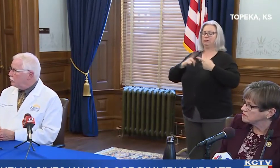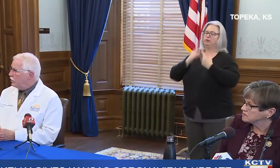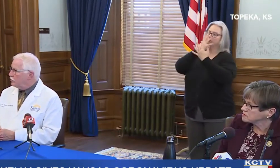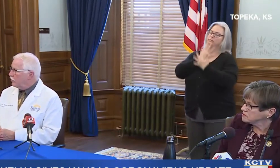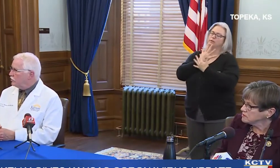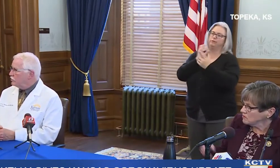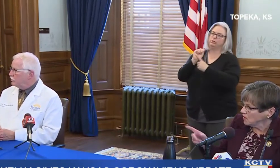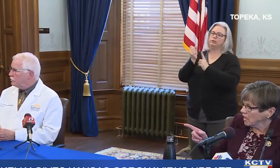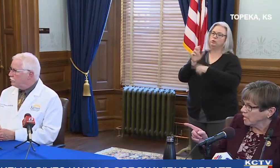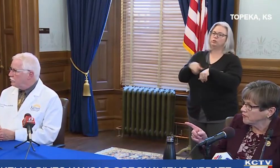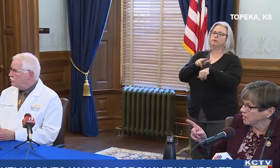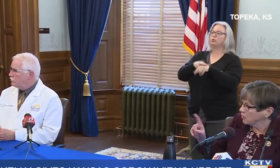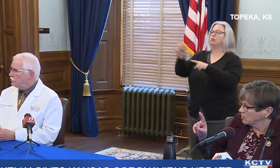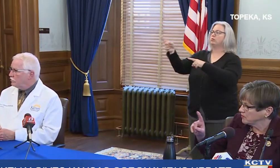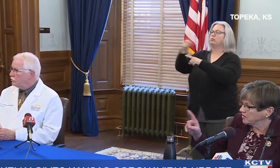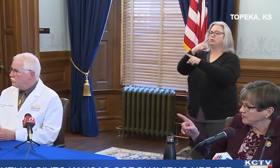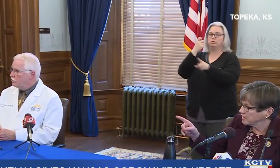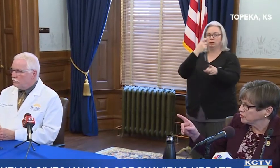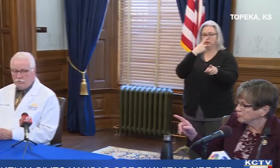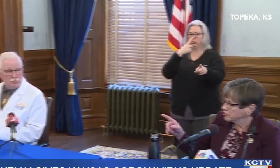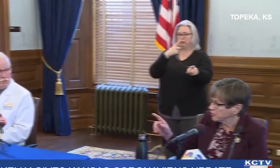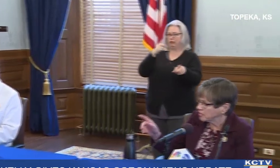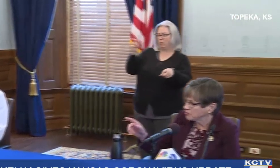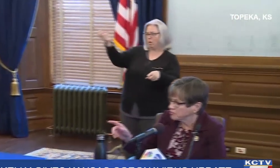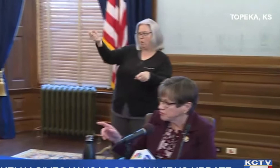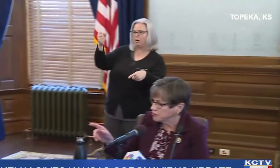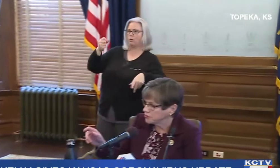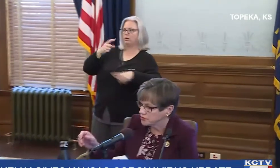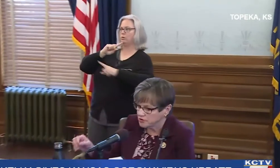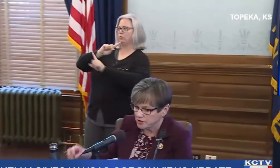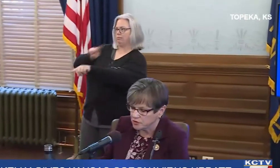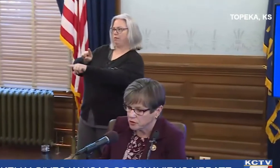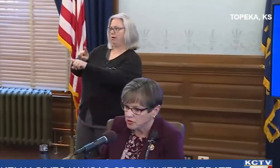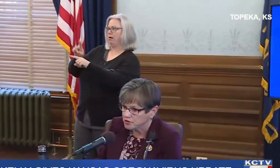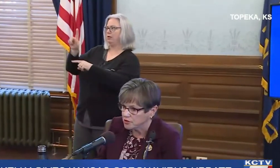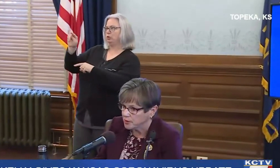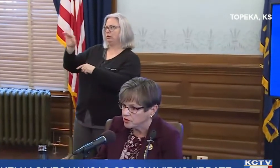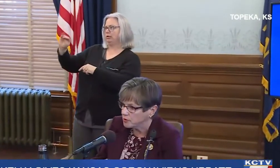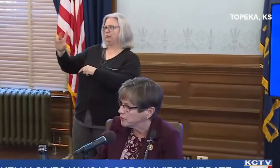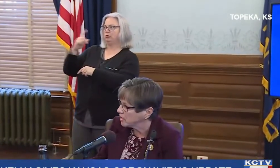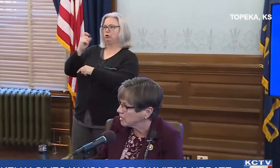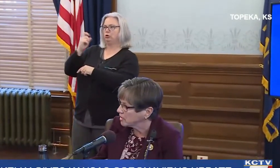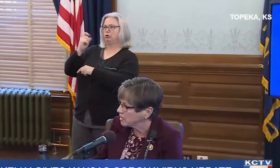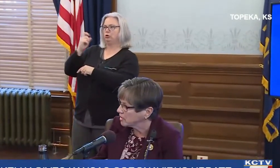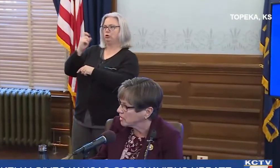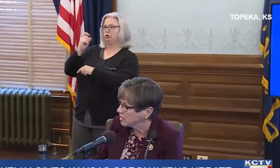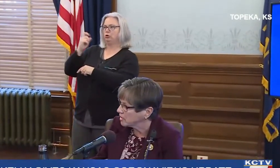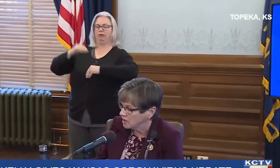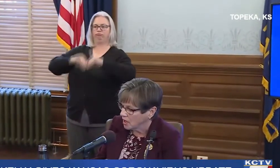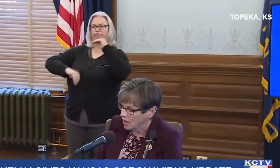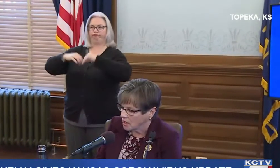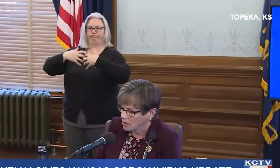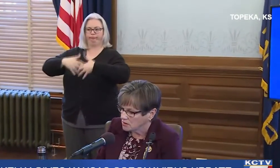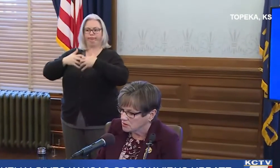unfortunate situation. If I could respond to Tim's question about the meatpacking plants and